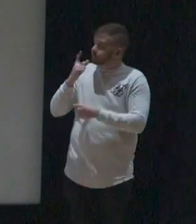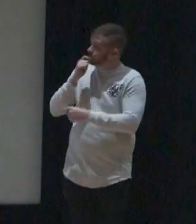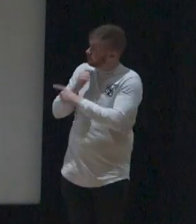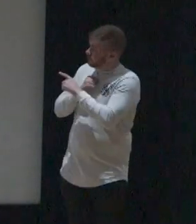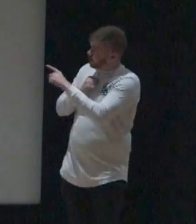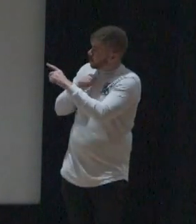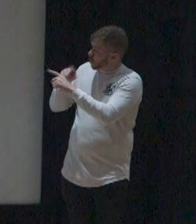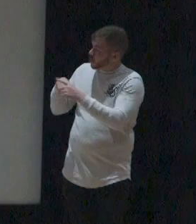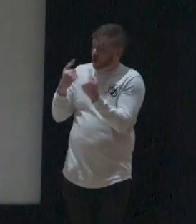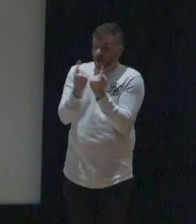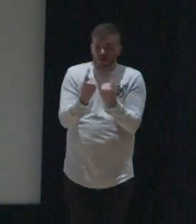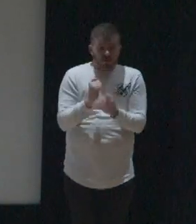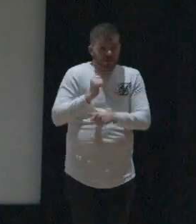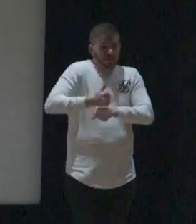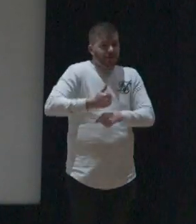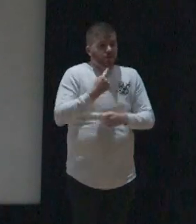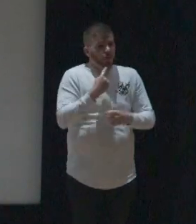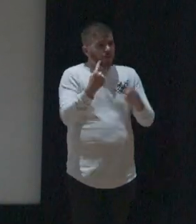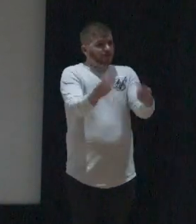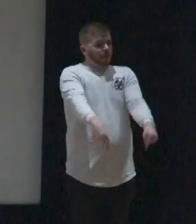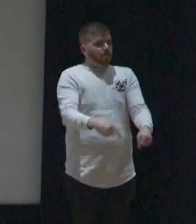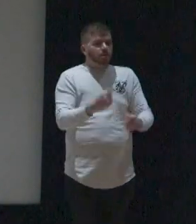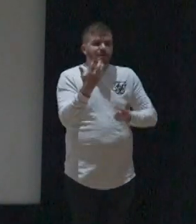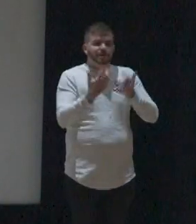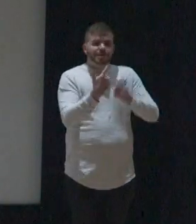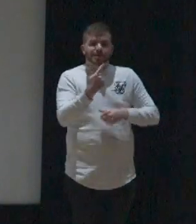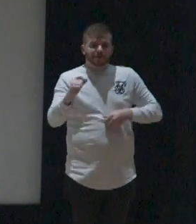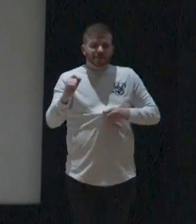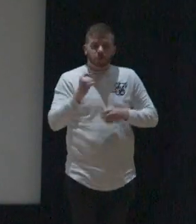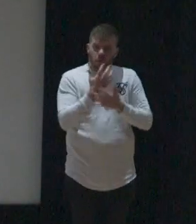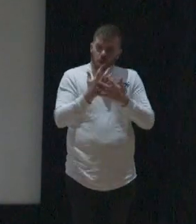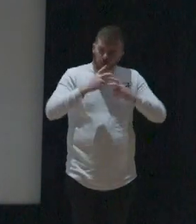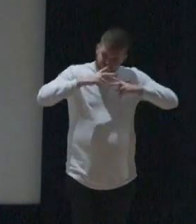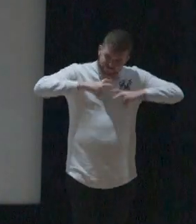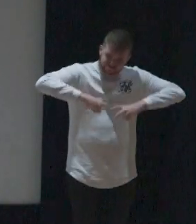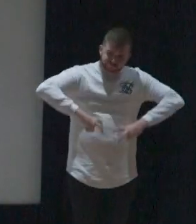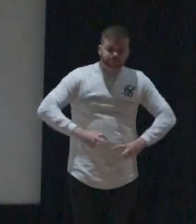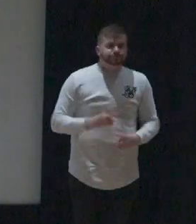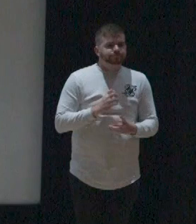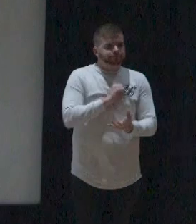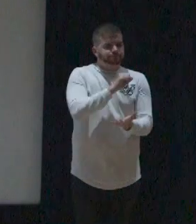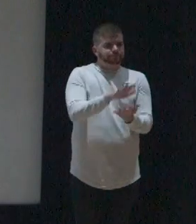the items on things that were available in 1770, so there was a lot of research that went into the game.